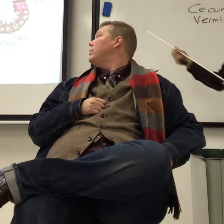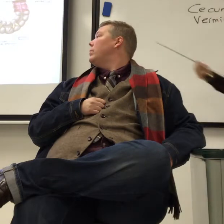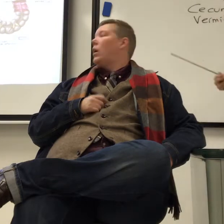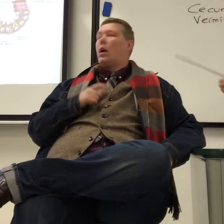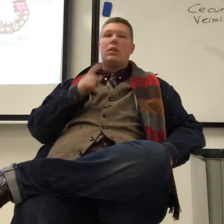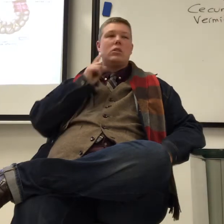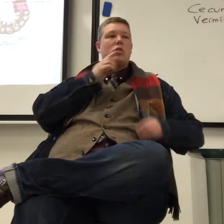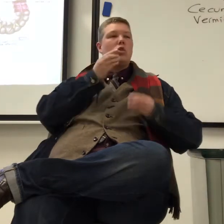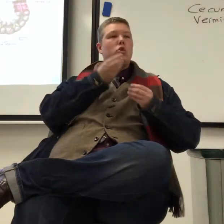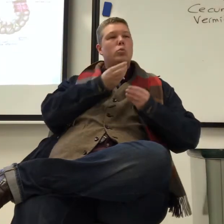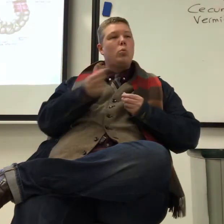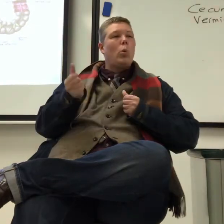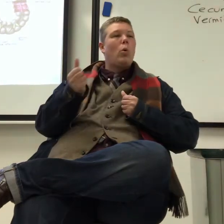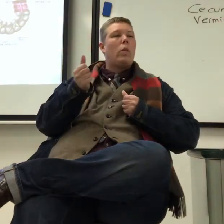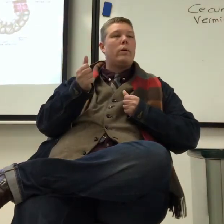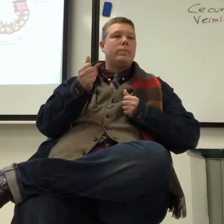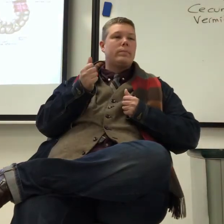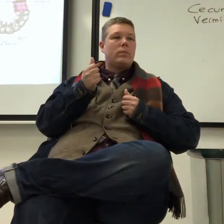muscle.